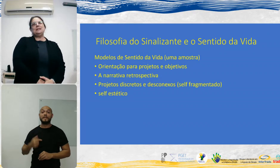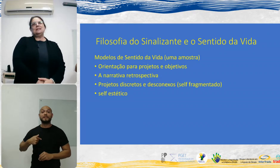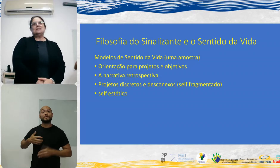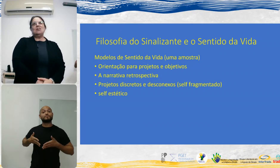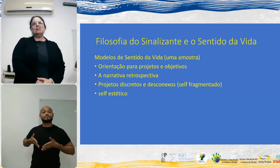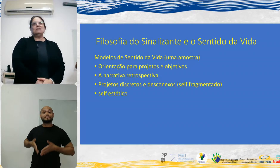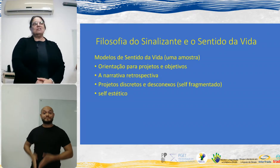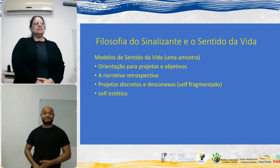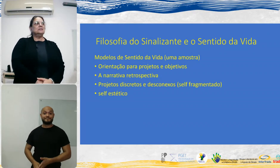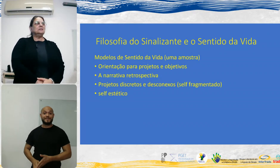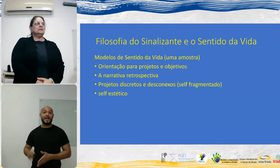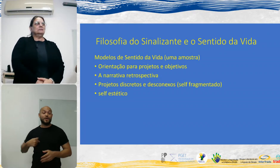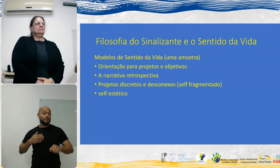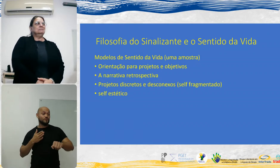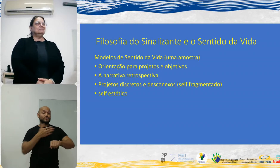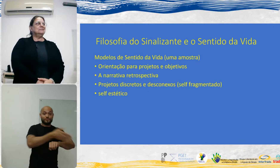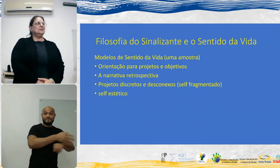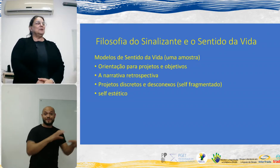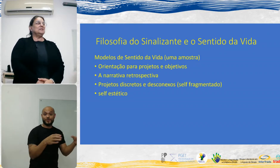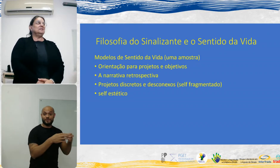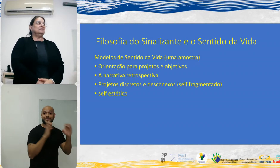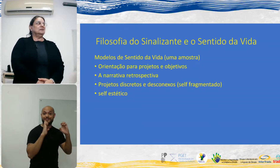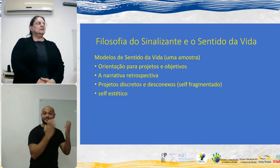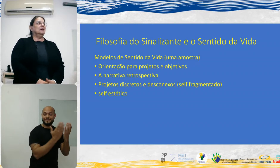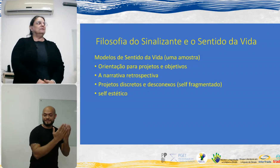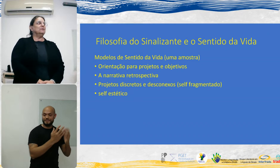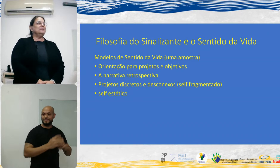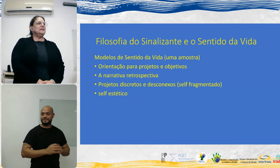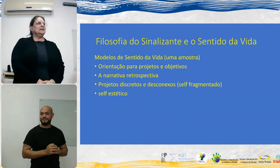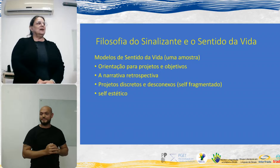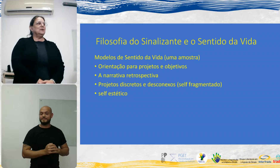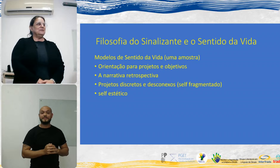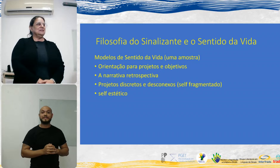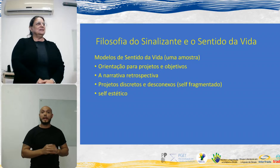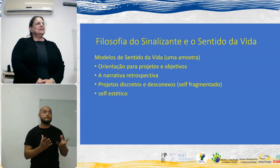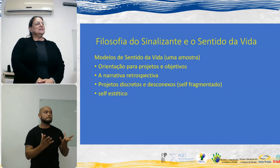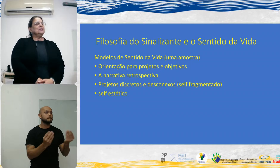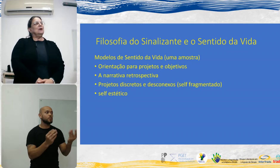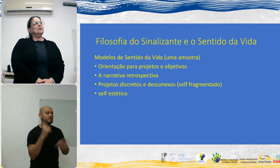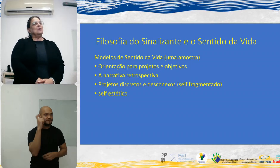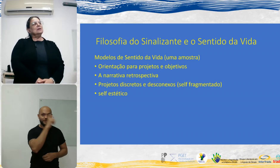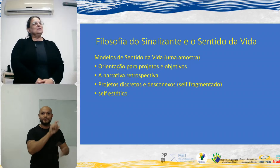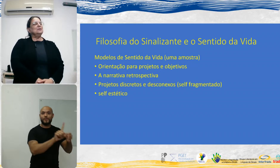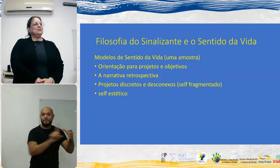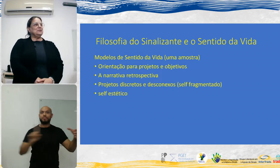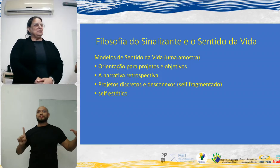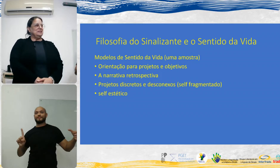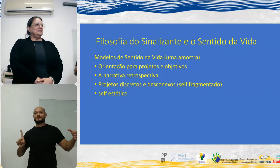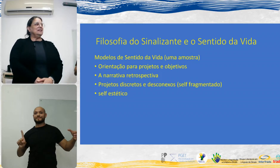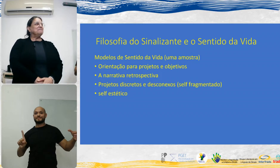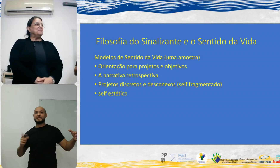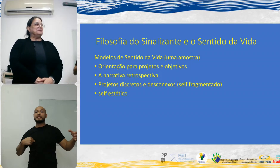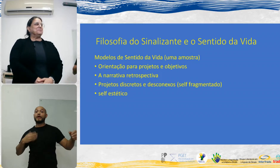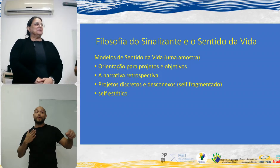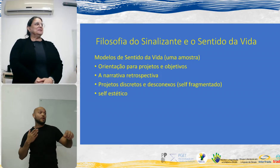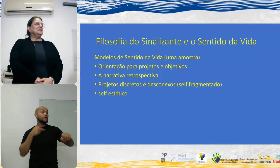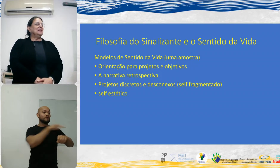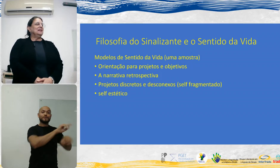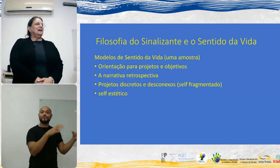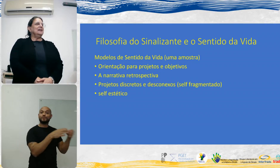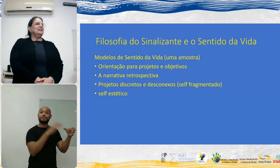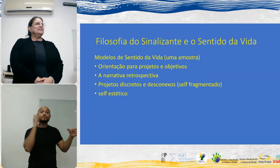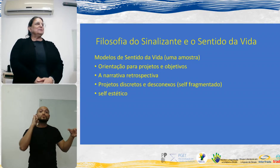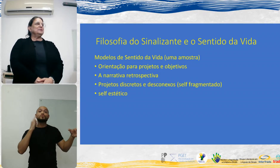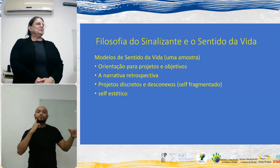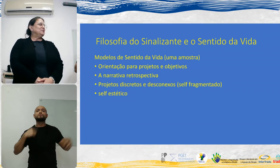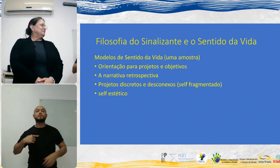I'd been at this conference and there wasn't a lot for me to get out of it. So I walked over to these deaf people.